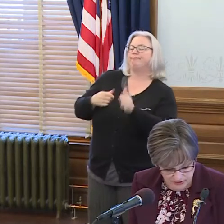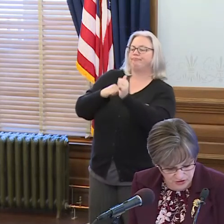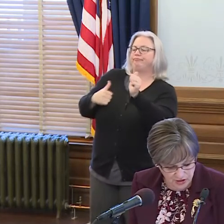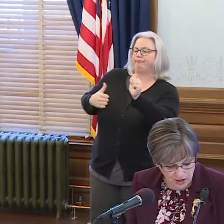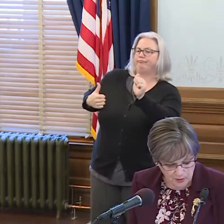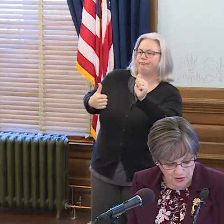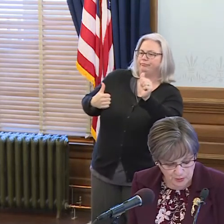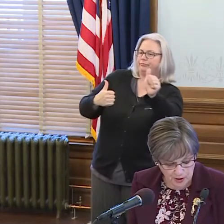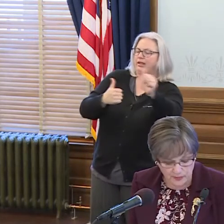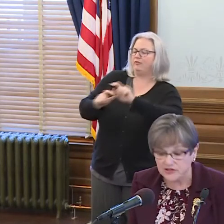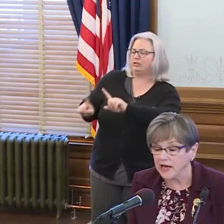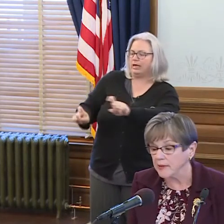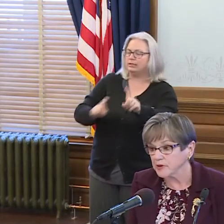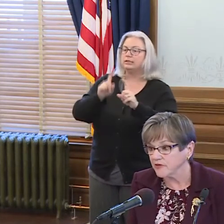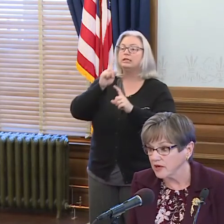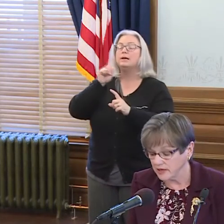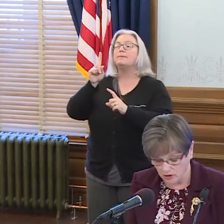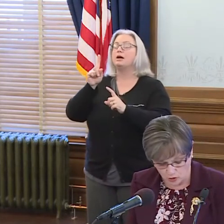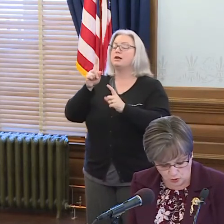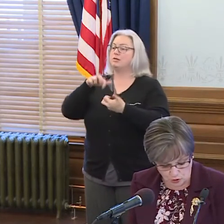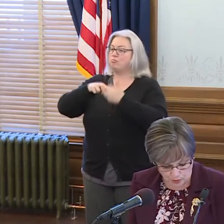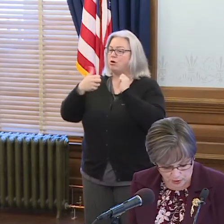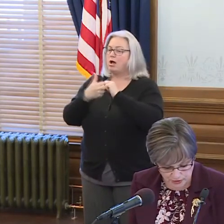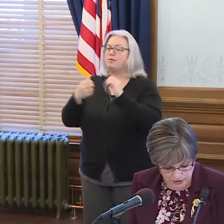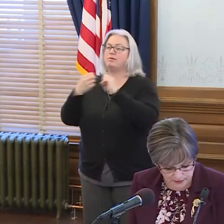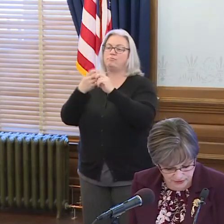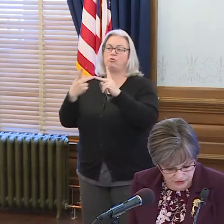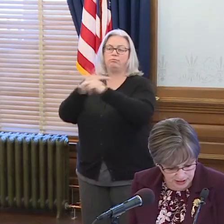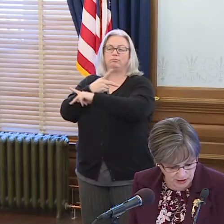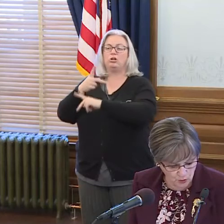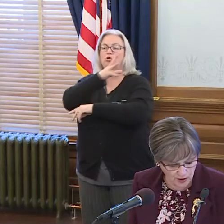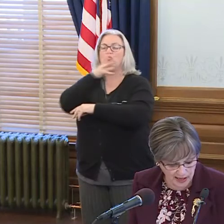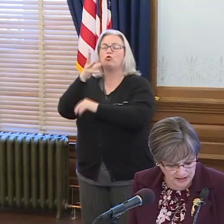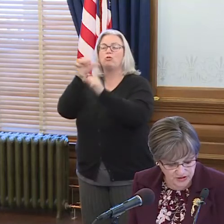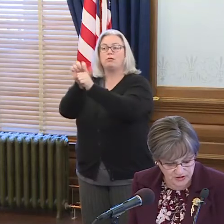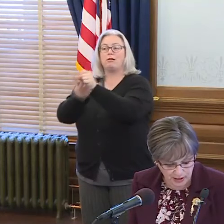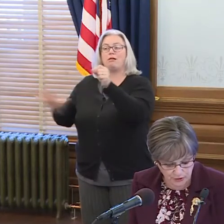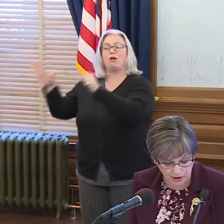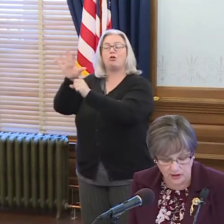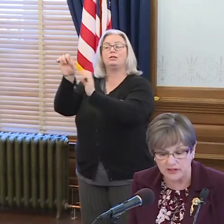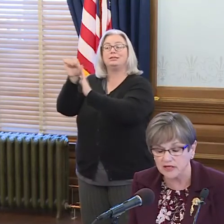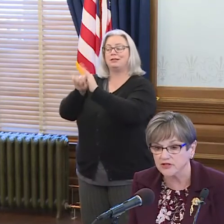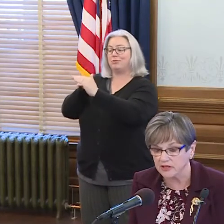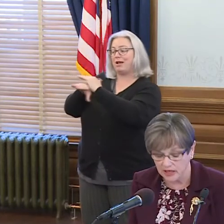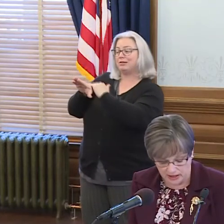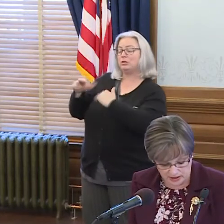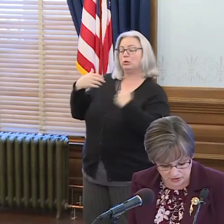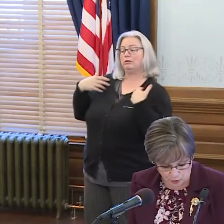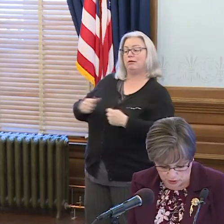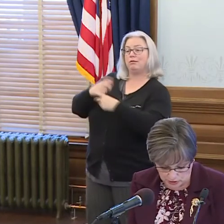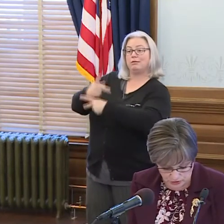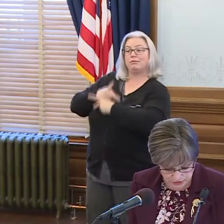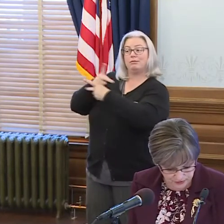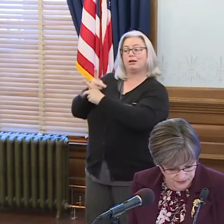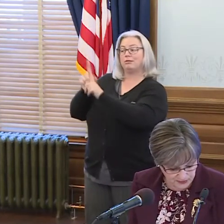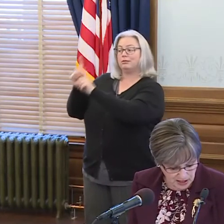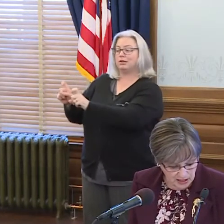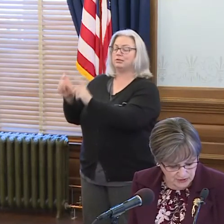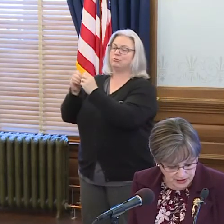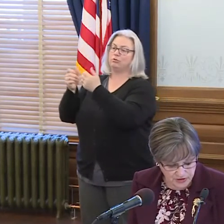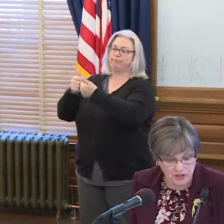throughout Kansas, but the problem is amplified in our rural parts of the state where access to health care and testing is more